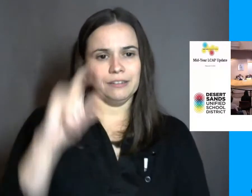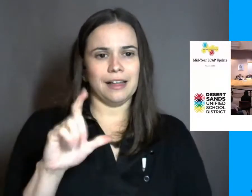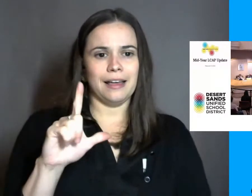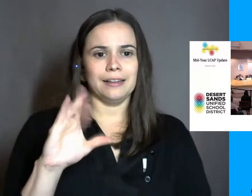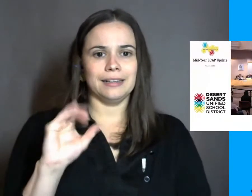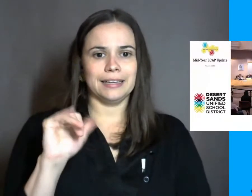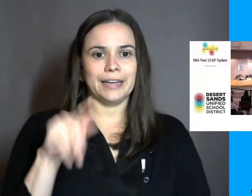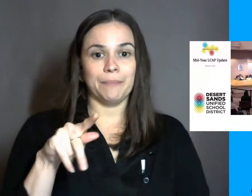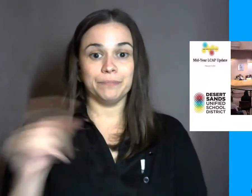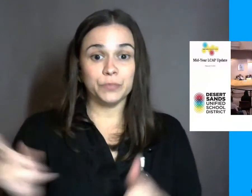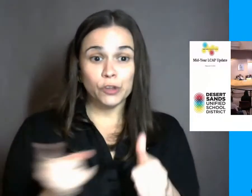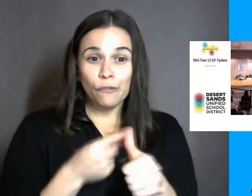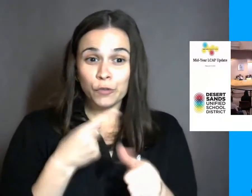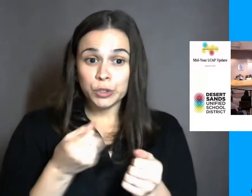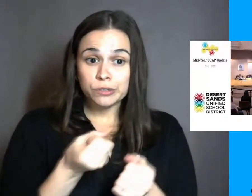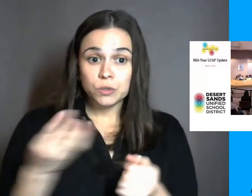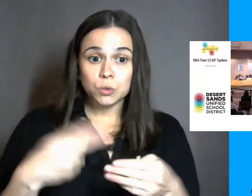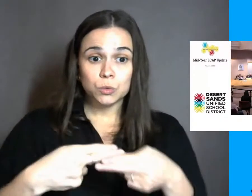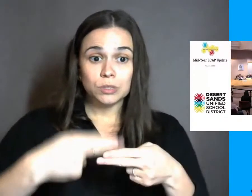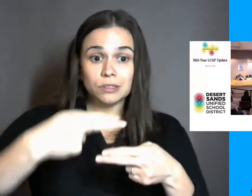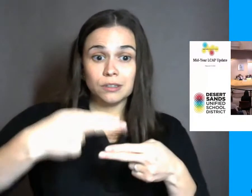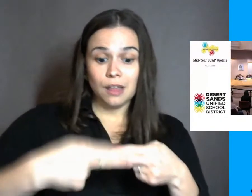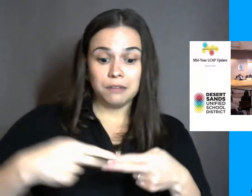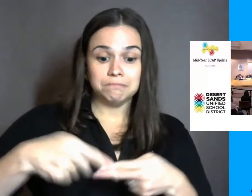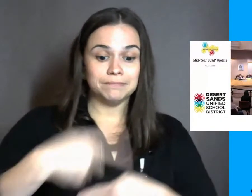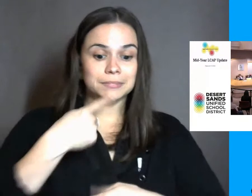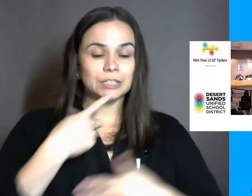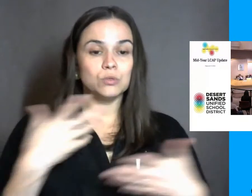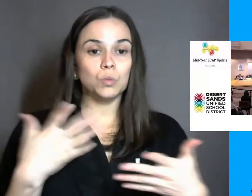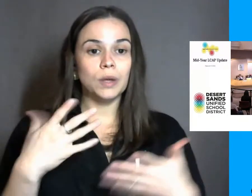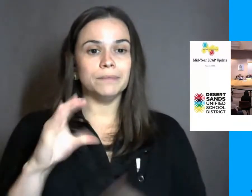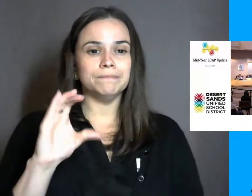labeled supplement to the annual update.